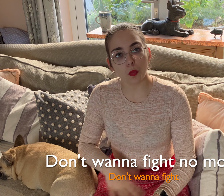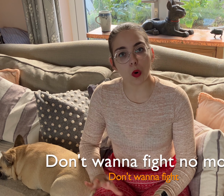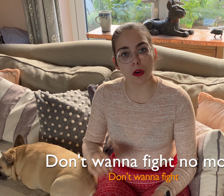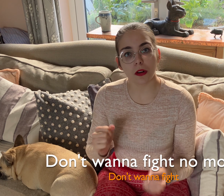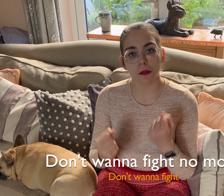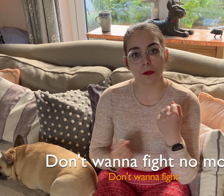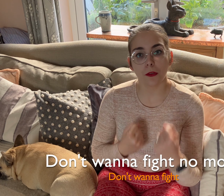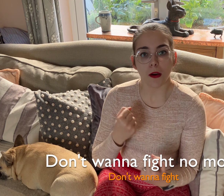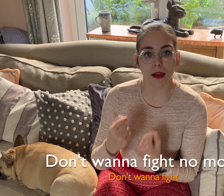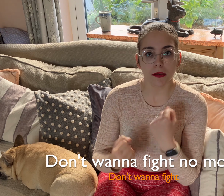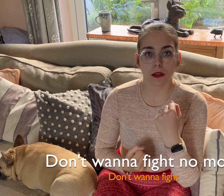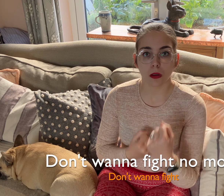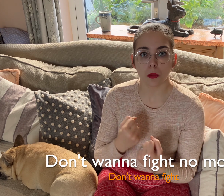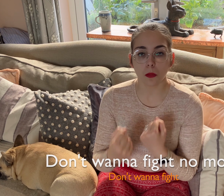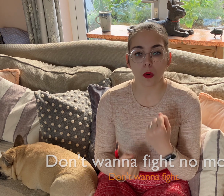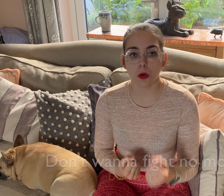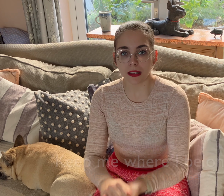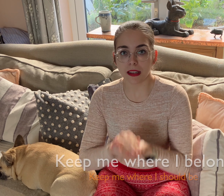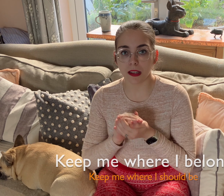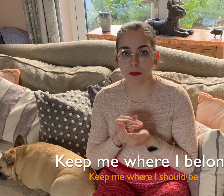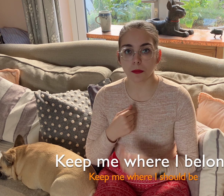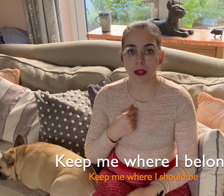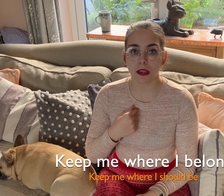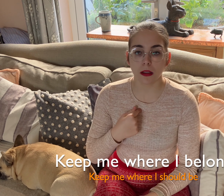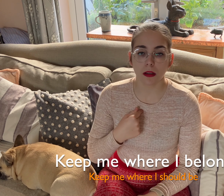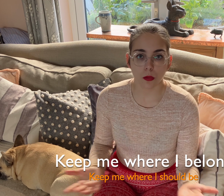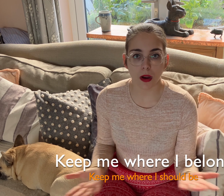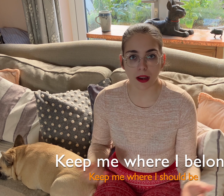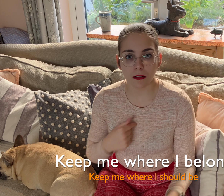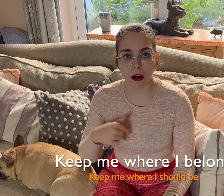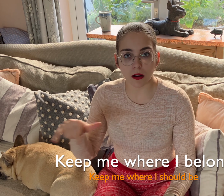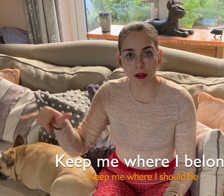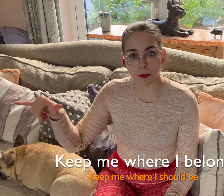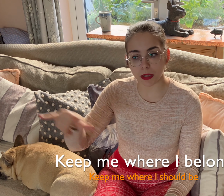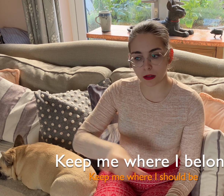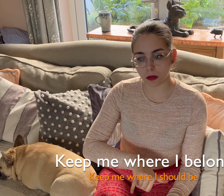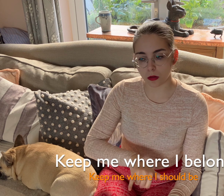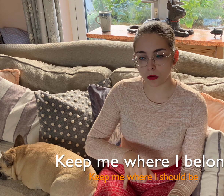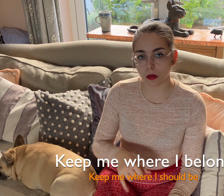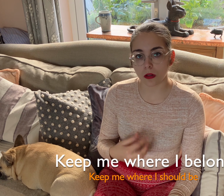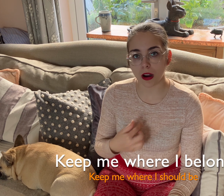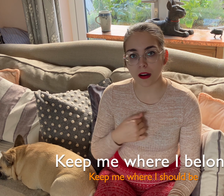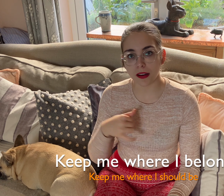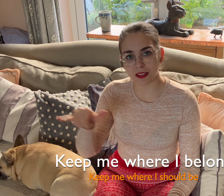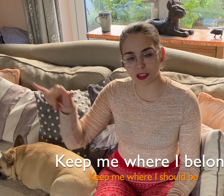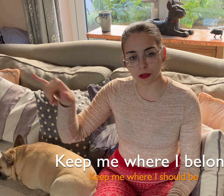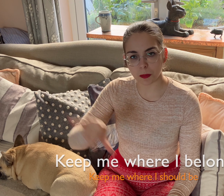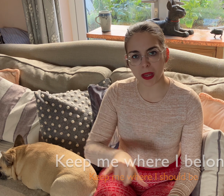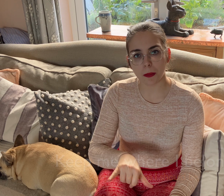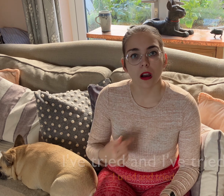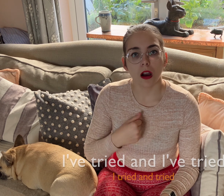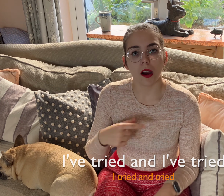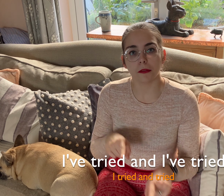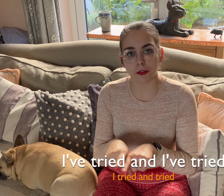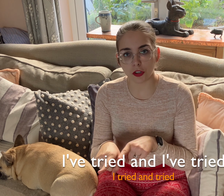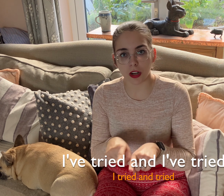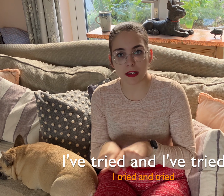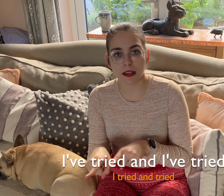wanna fight no more, keep me where I belong or I should be. I've tried and